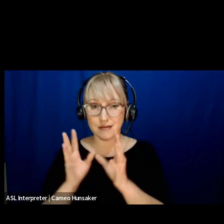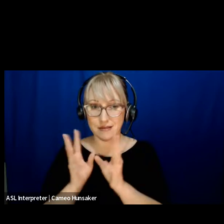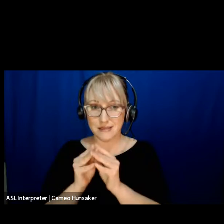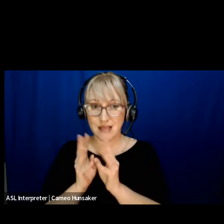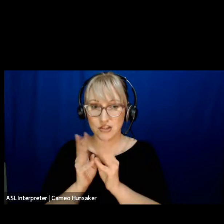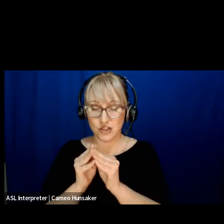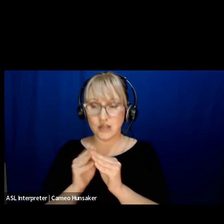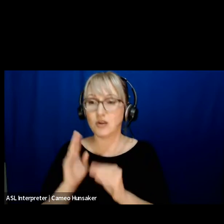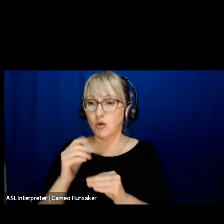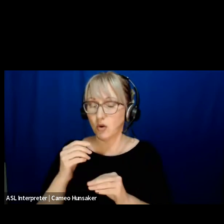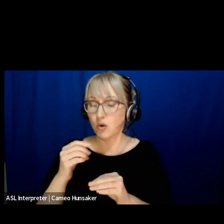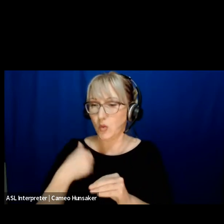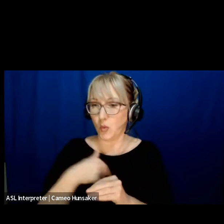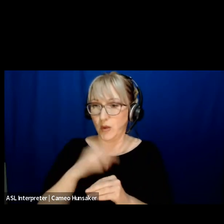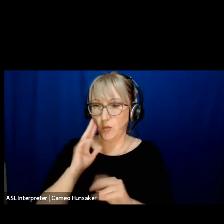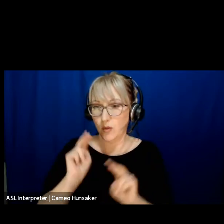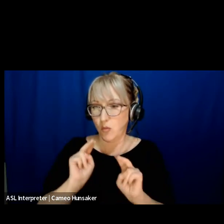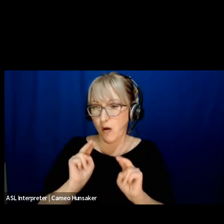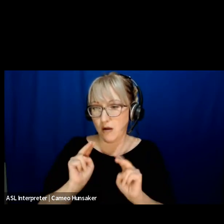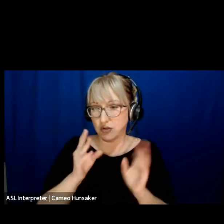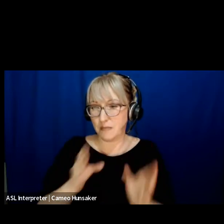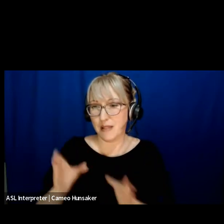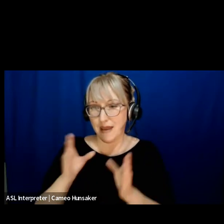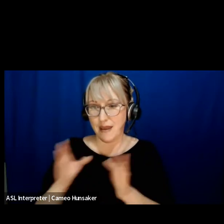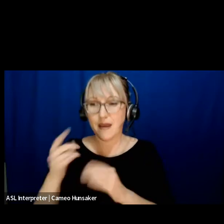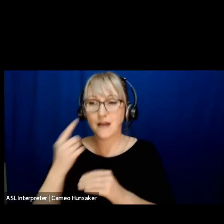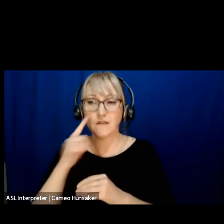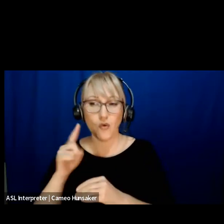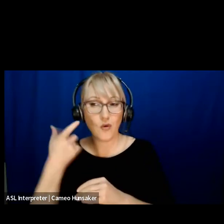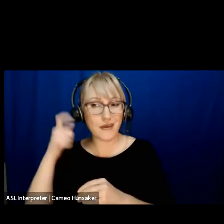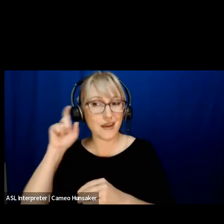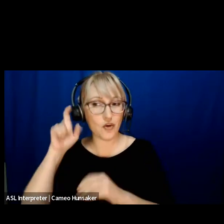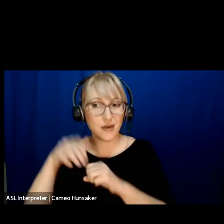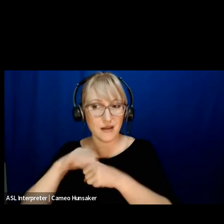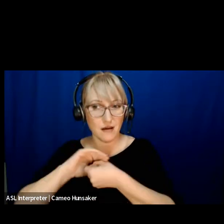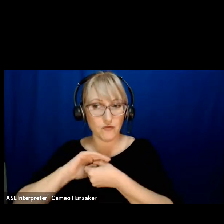and plan for the hearing aid coverage to come through.